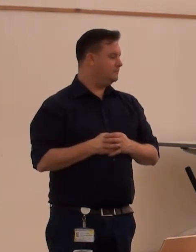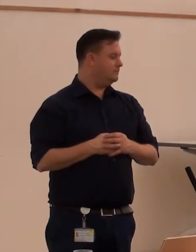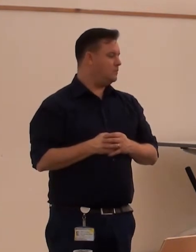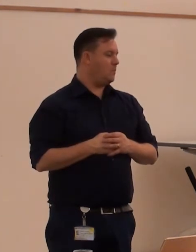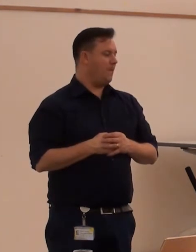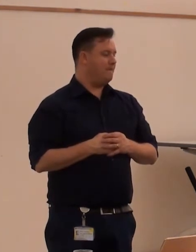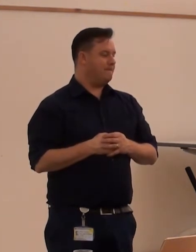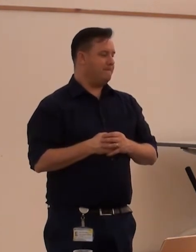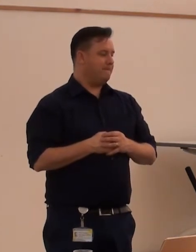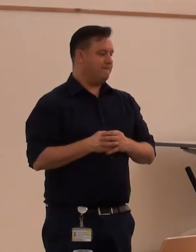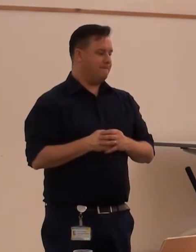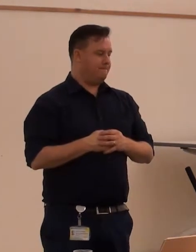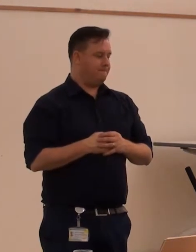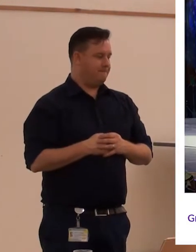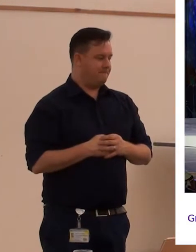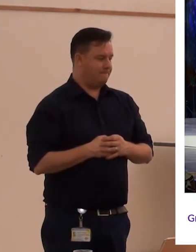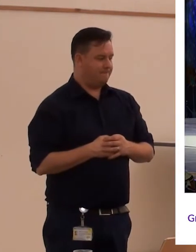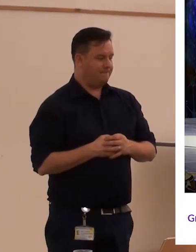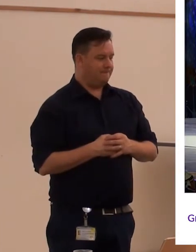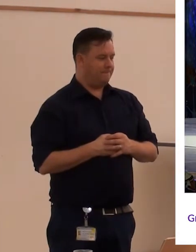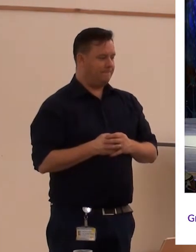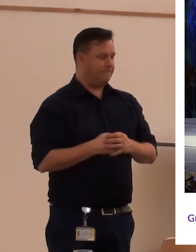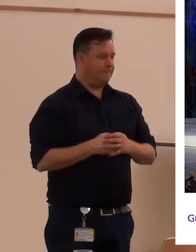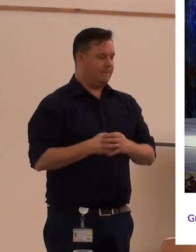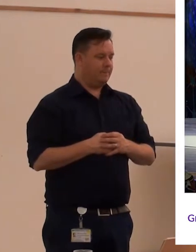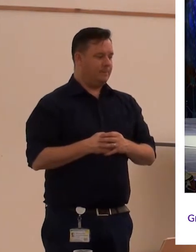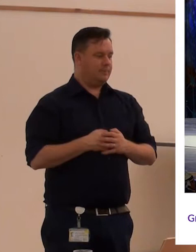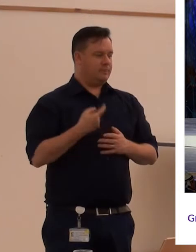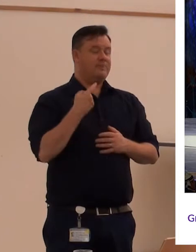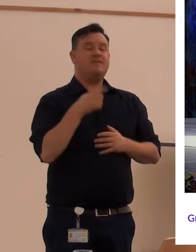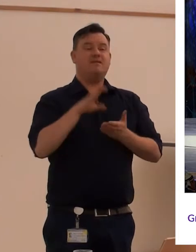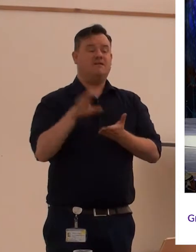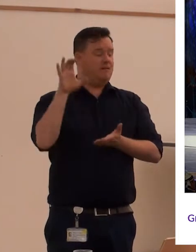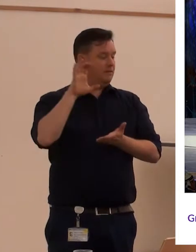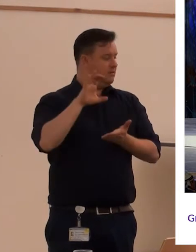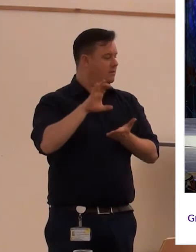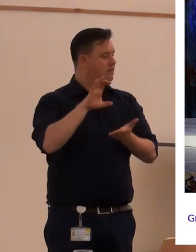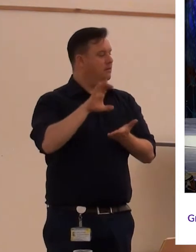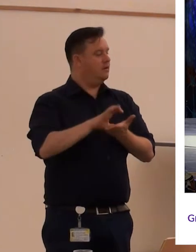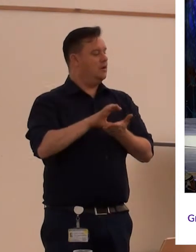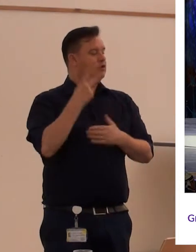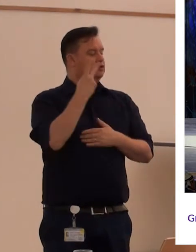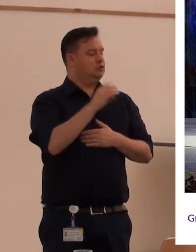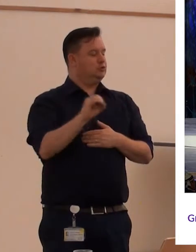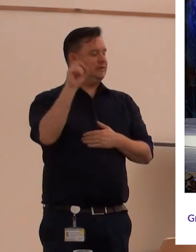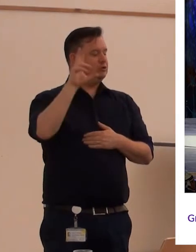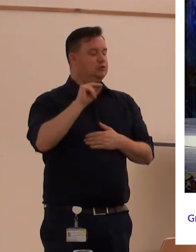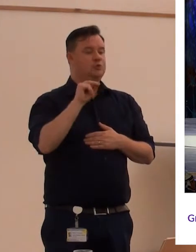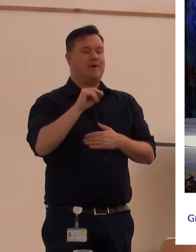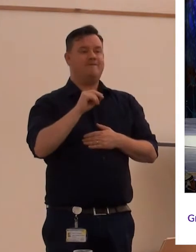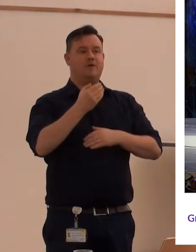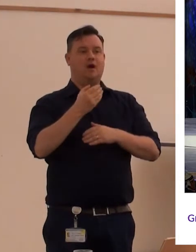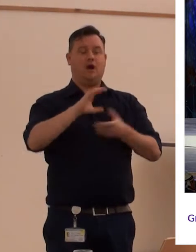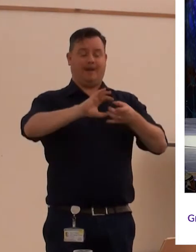it was nail biting but fun to make. This is another commission by the World Cup for the 2012 Games. And